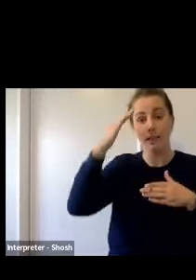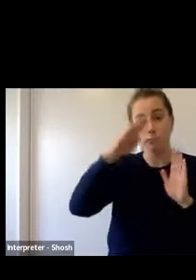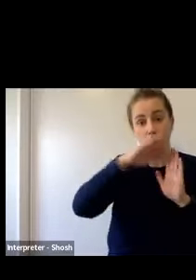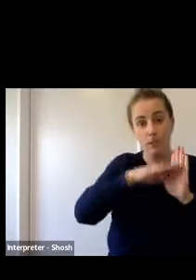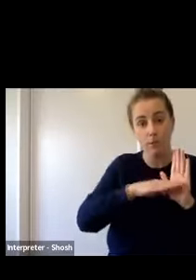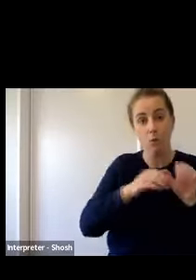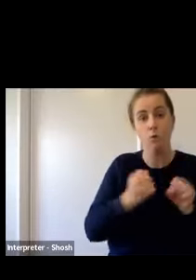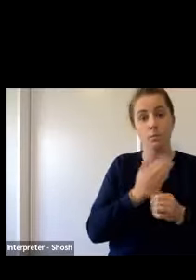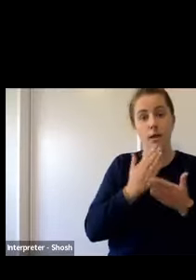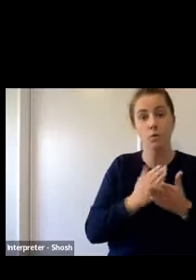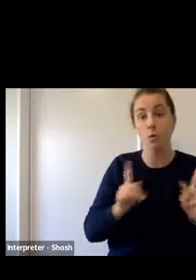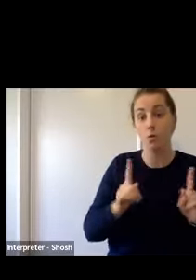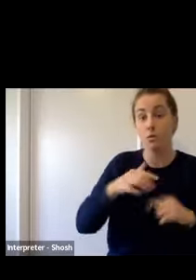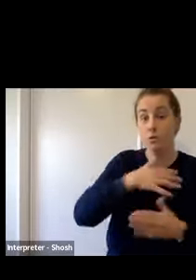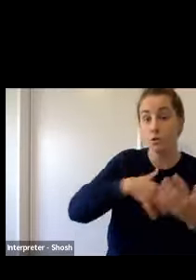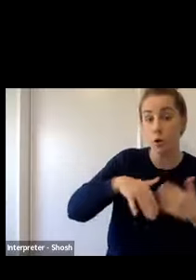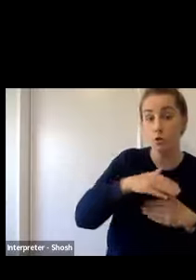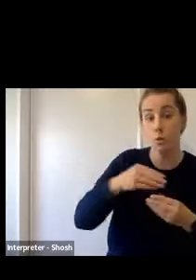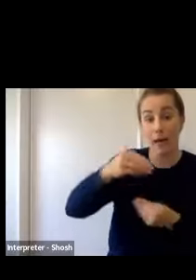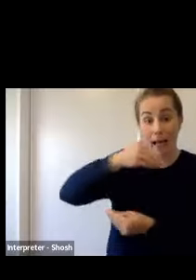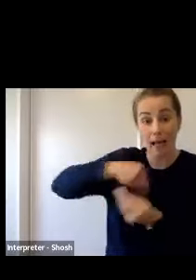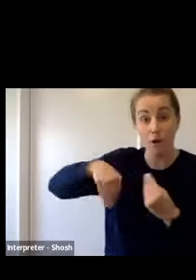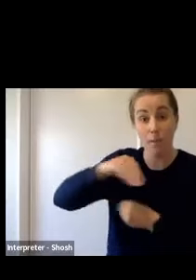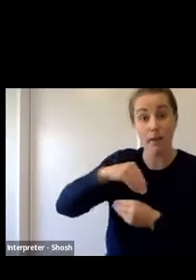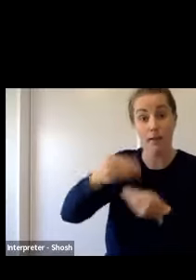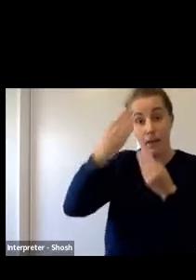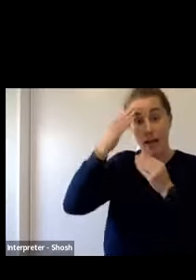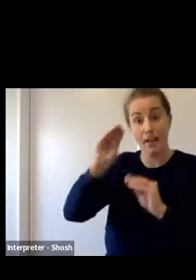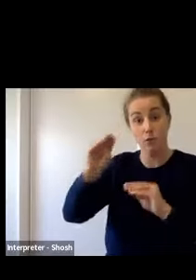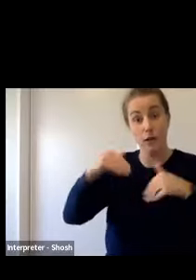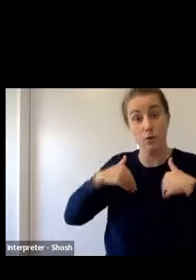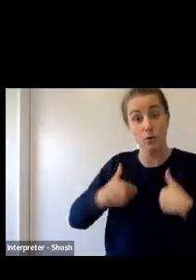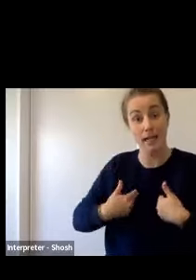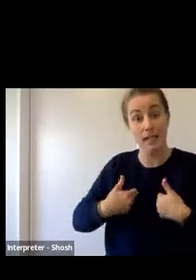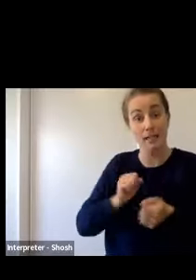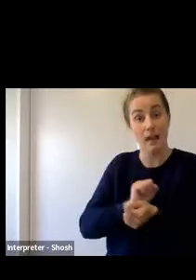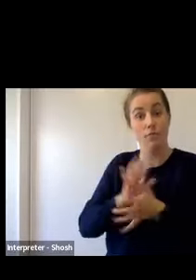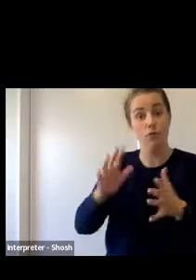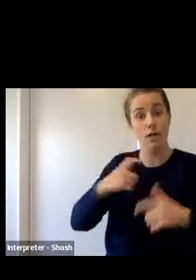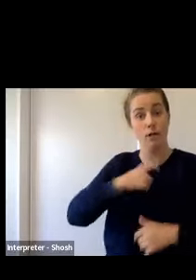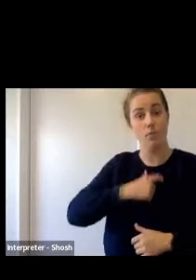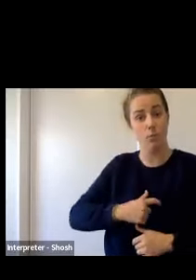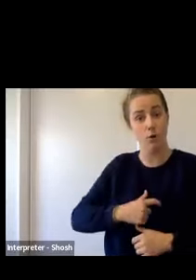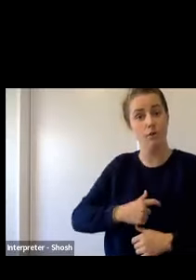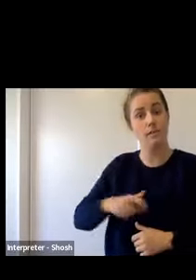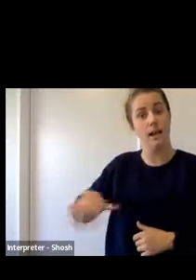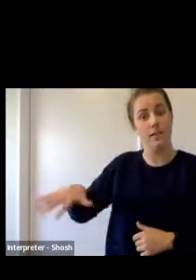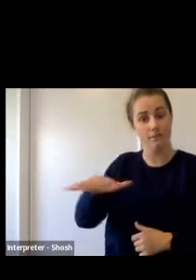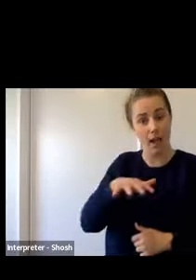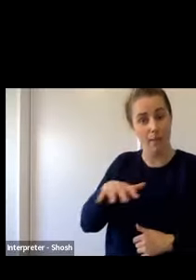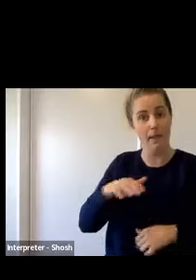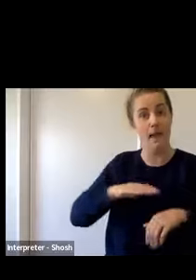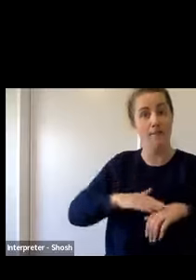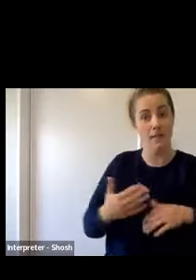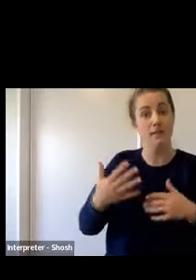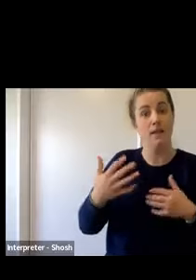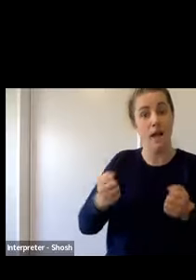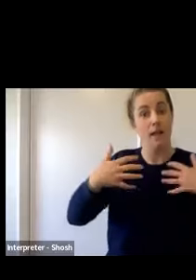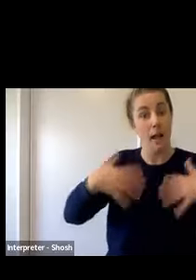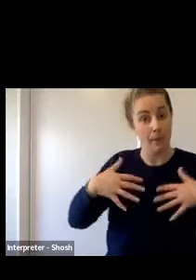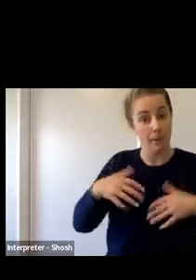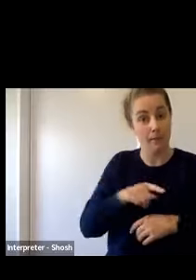will ensure that the social, economic, and educational needs and freedoms of persons and families affected by